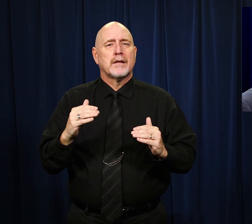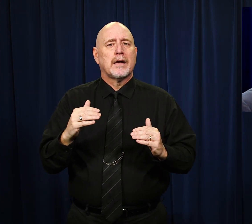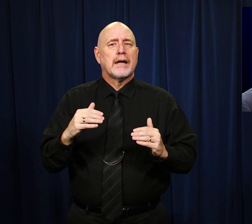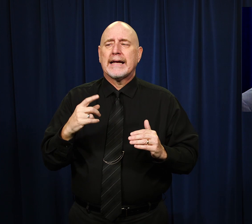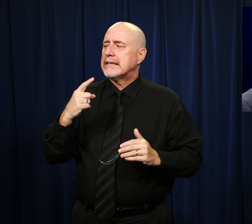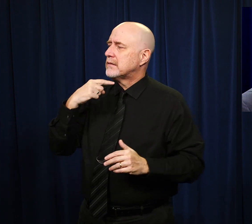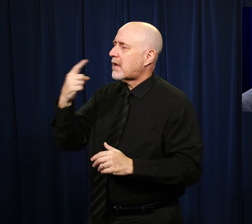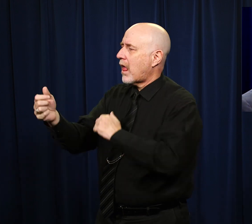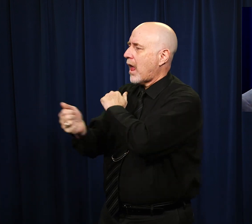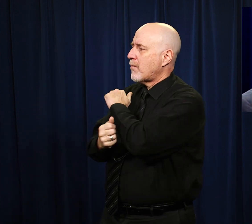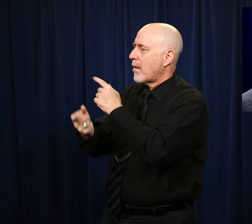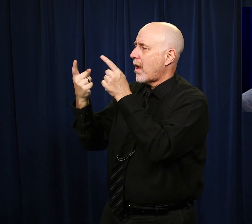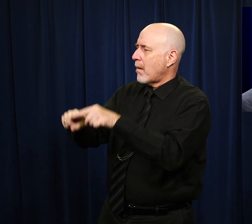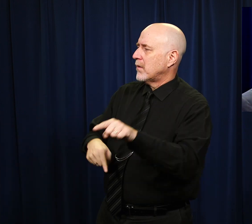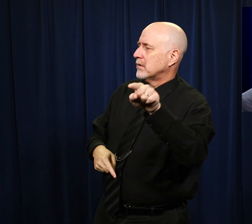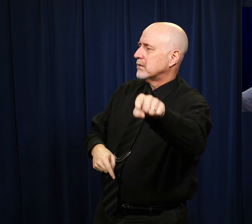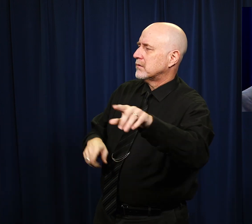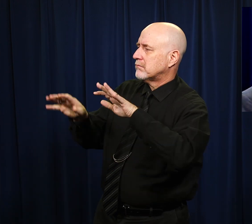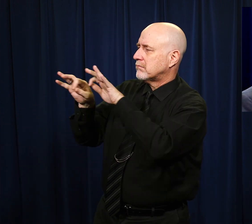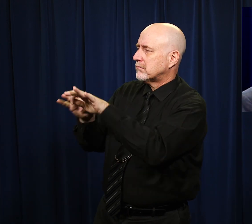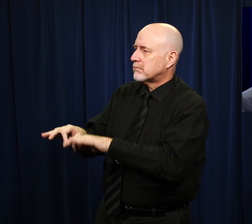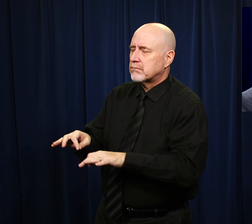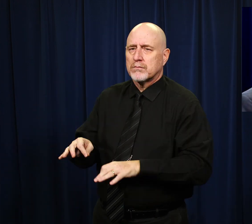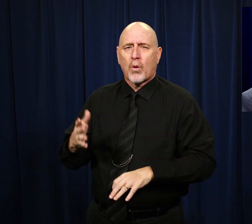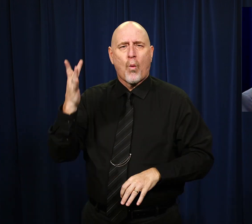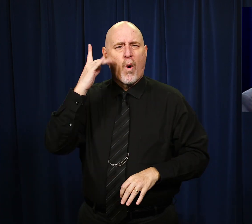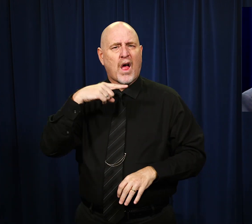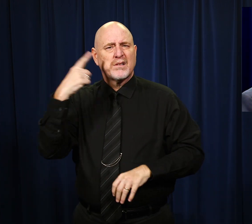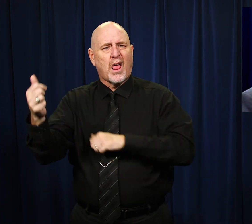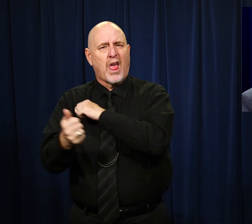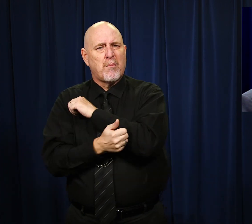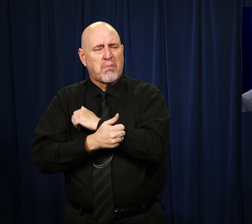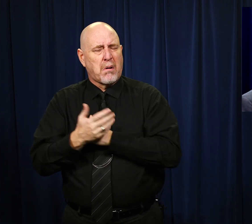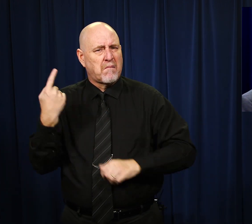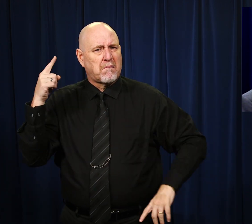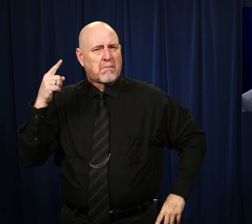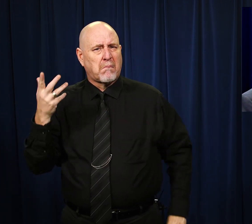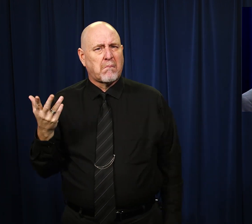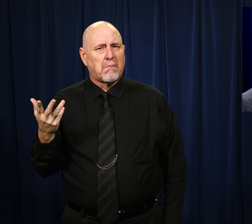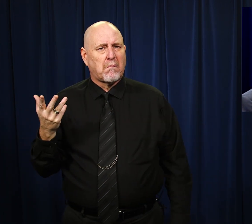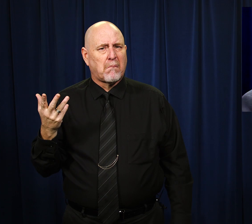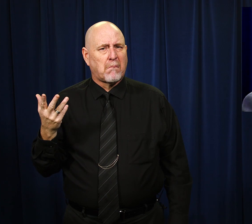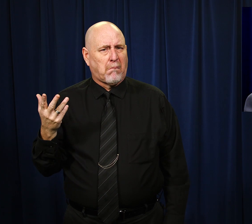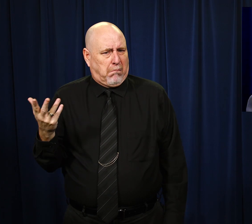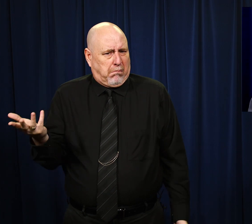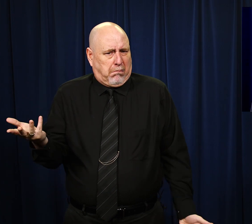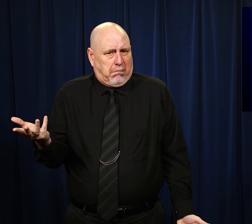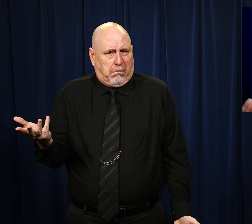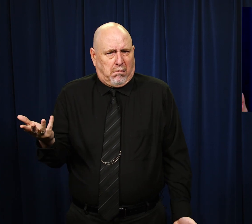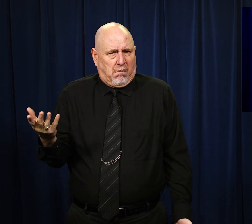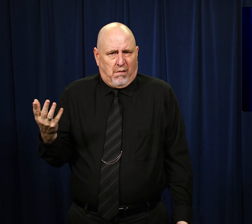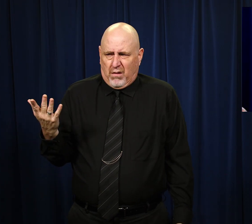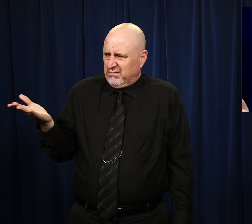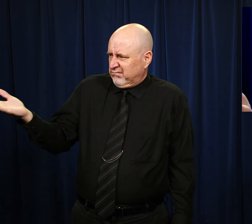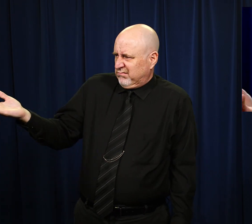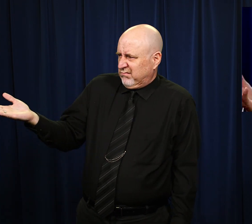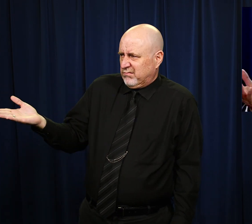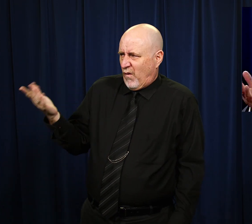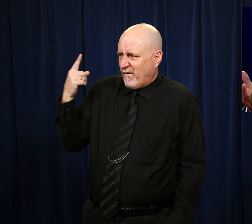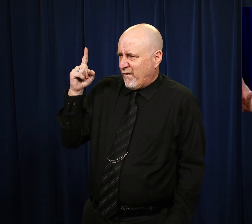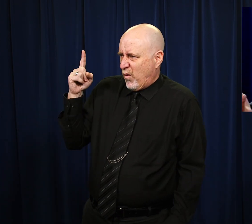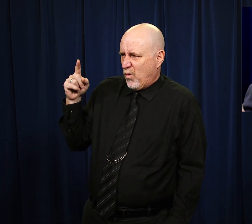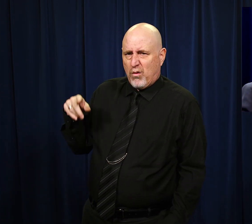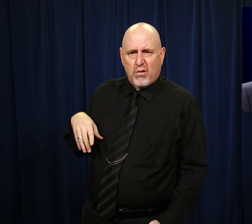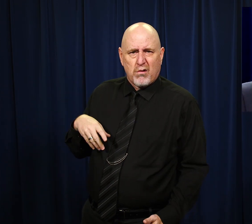Abraham of what is going to happen. Why tell Abraham at all? What need does Abraham